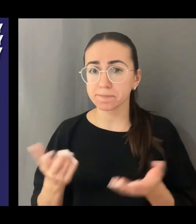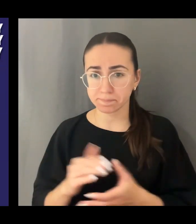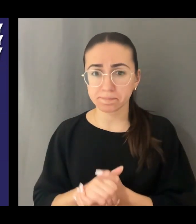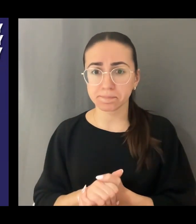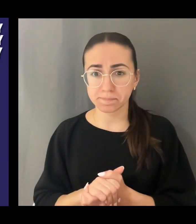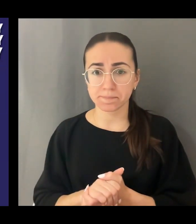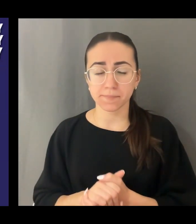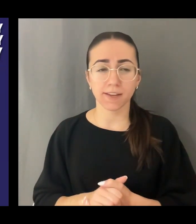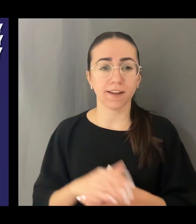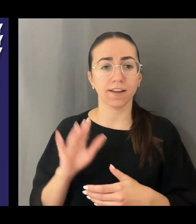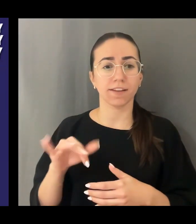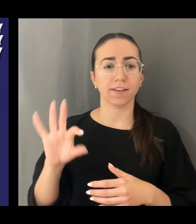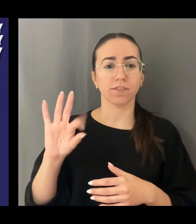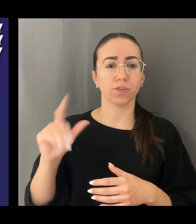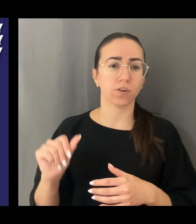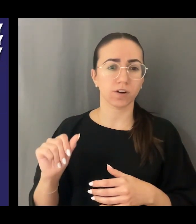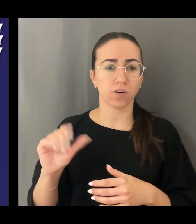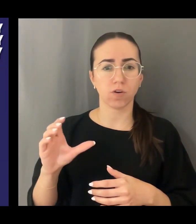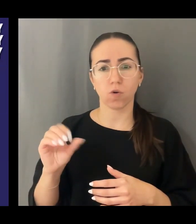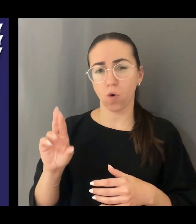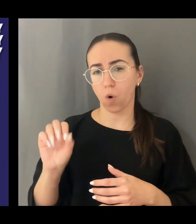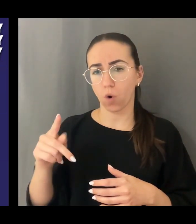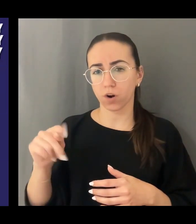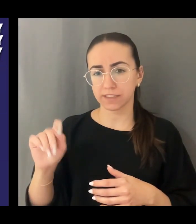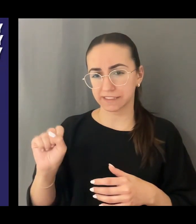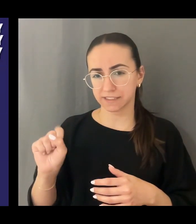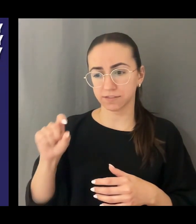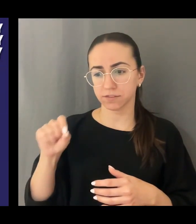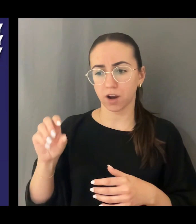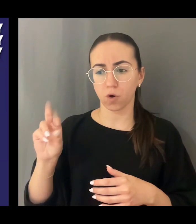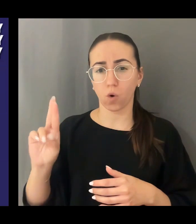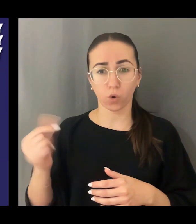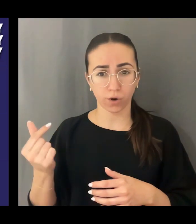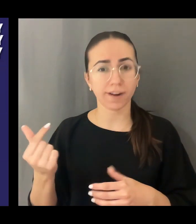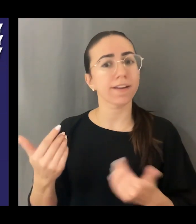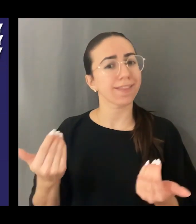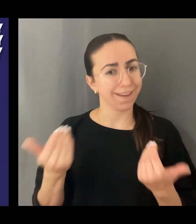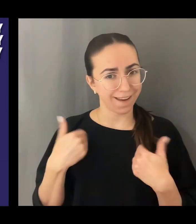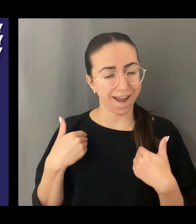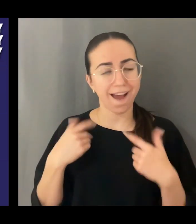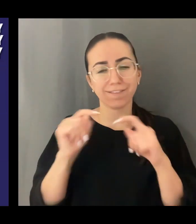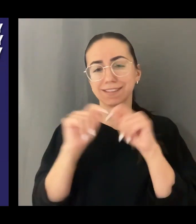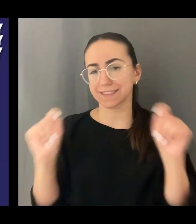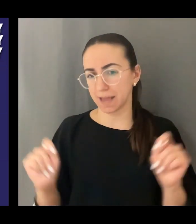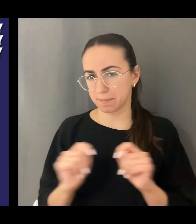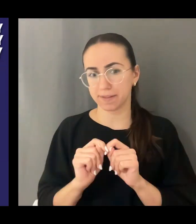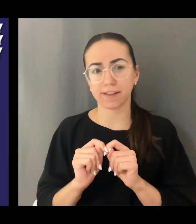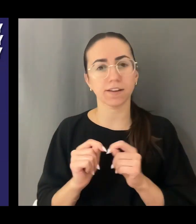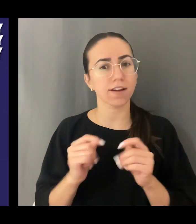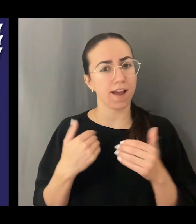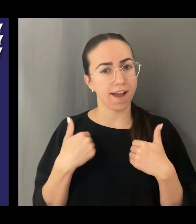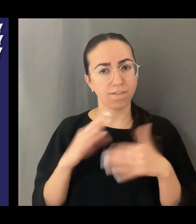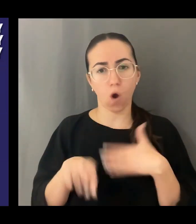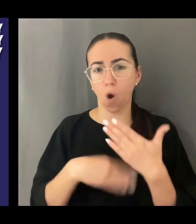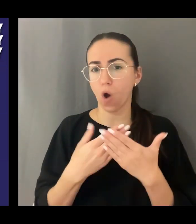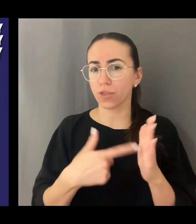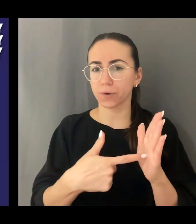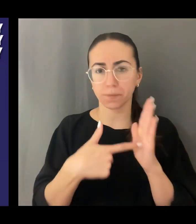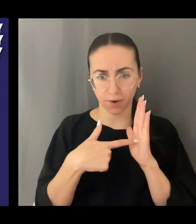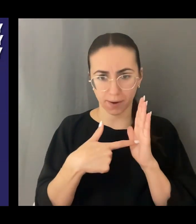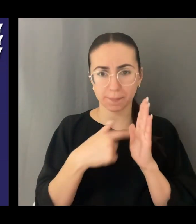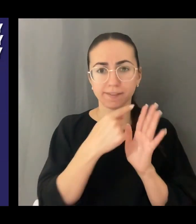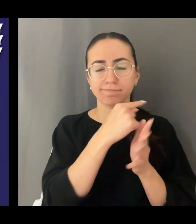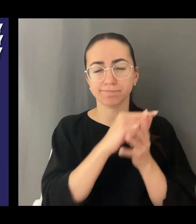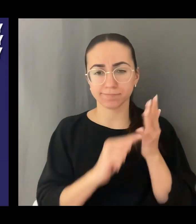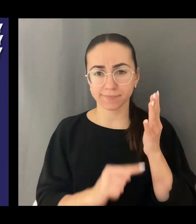that's floridacourts.org. But they have templates that are, it contain all the required elements